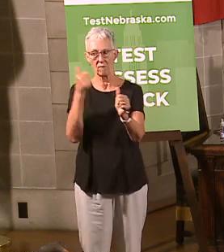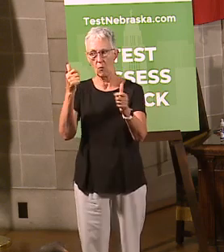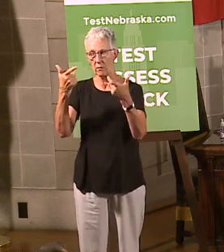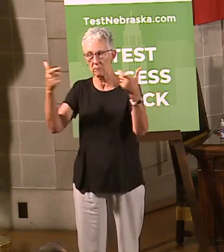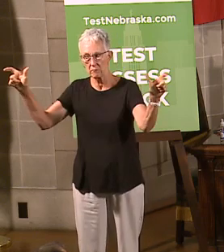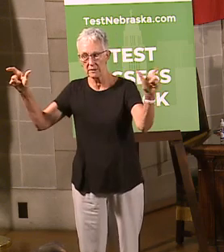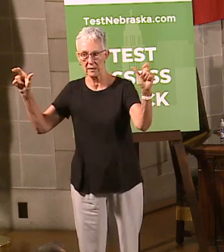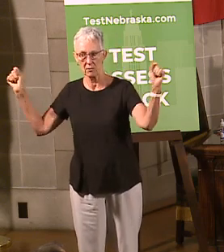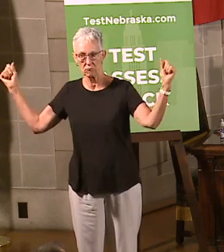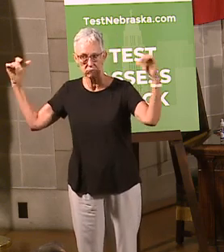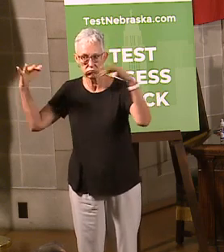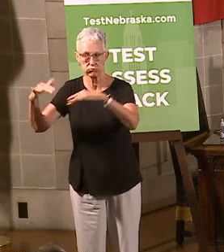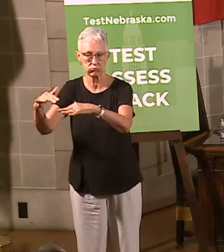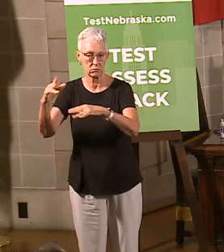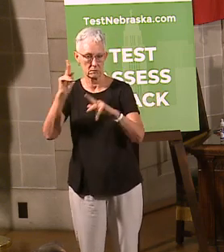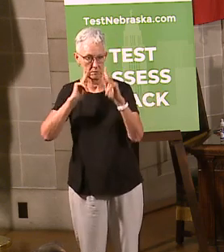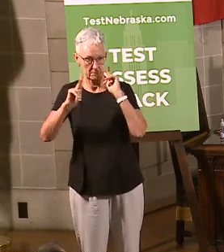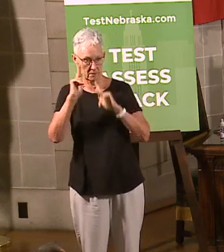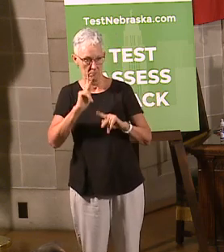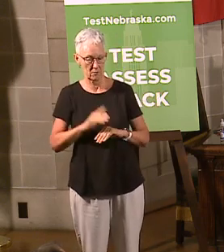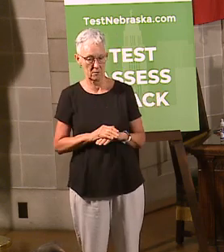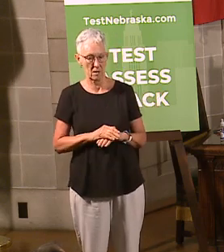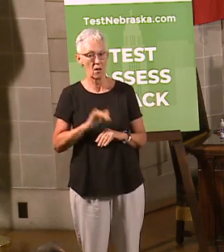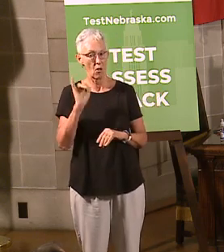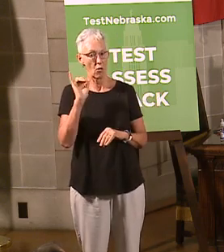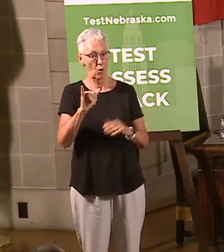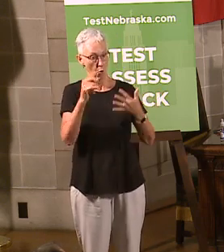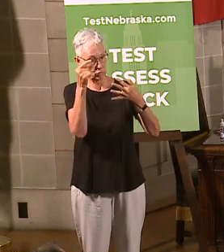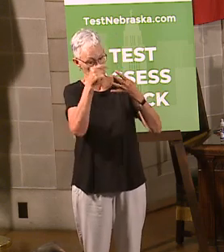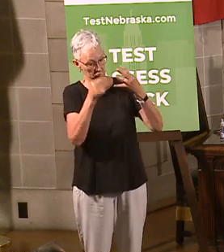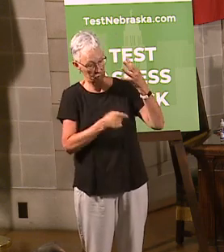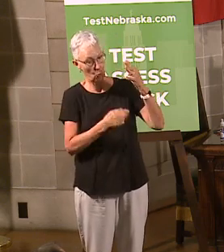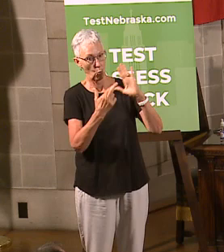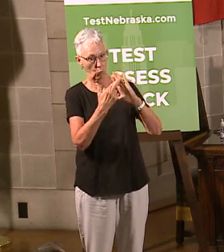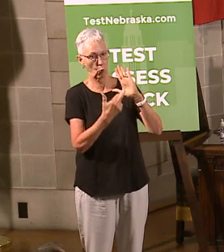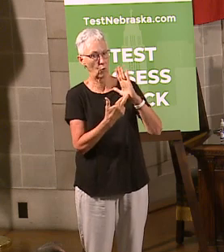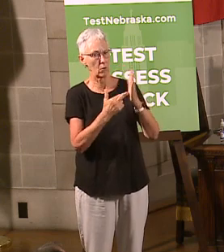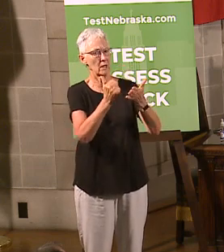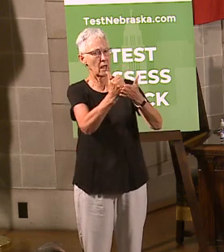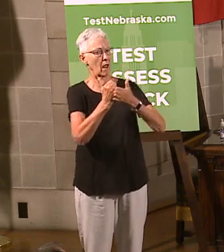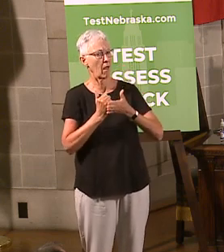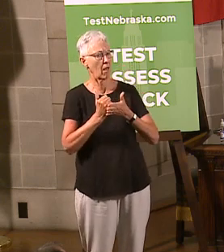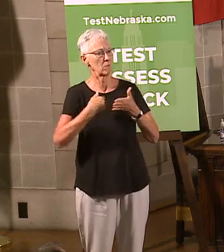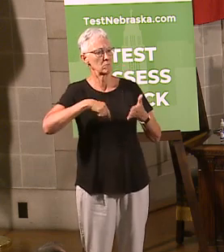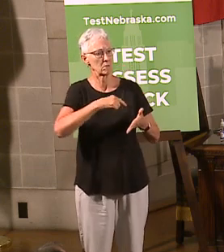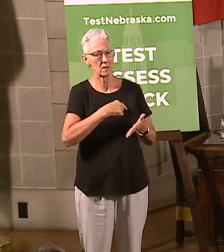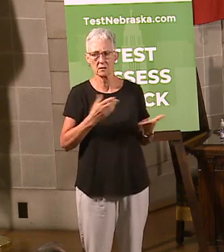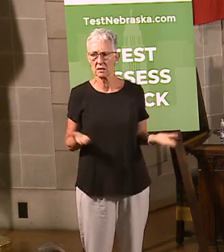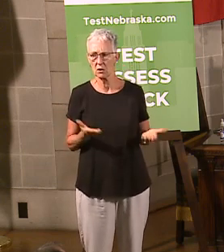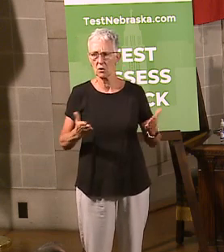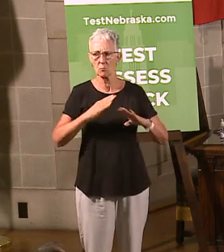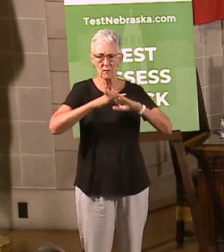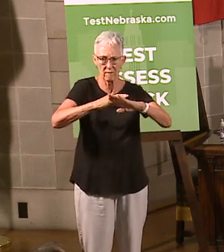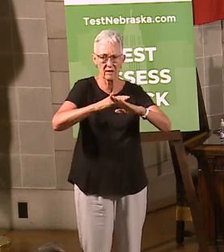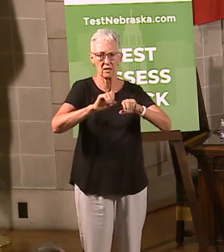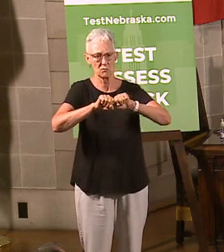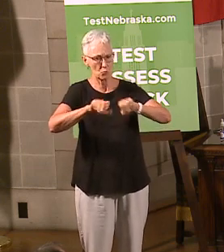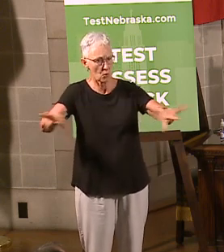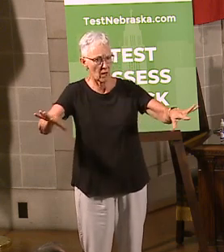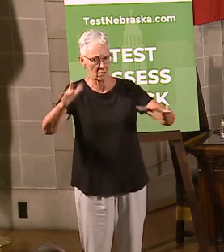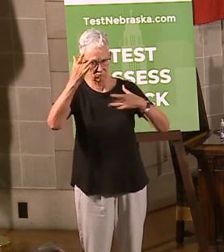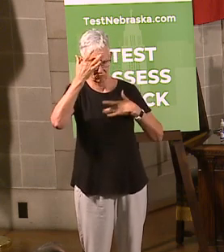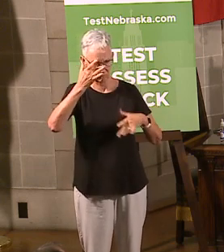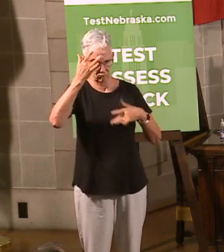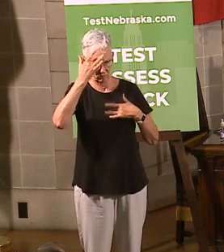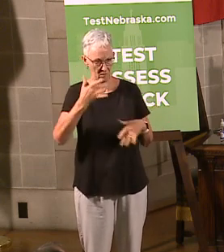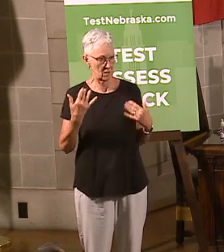of things that will help us continue to slow the spread of virus here in Nebraska. We've been very successful here in our state in doing that. Our benchmark